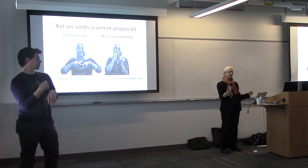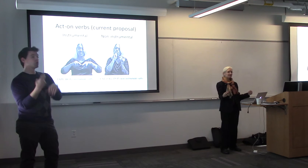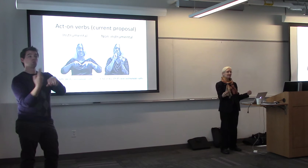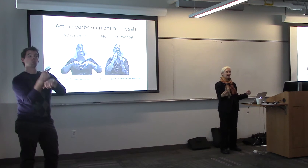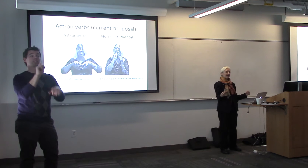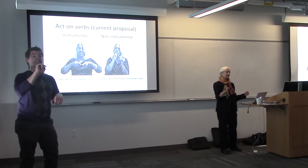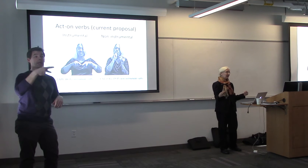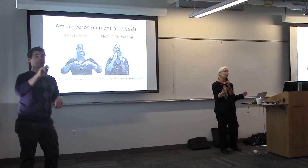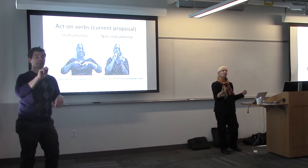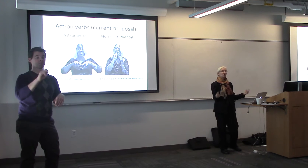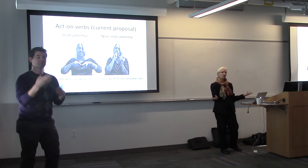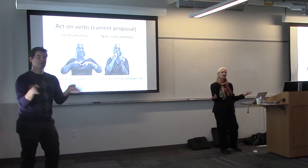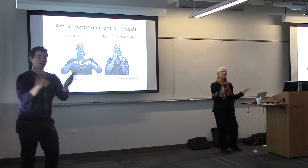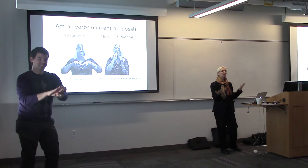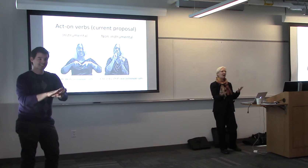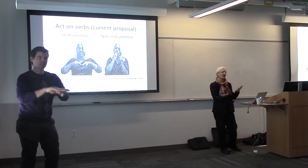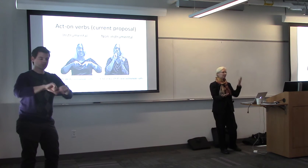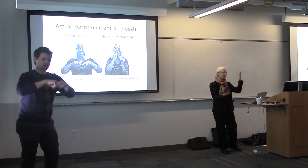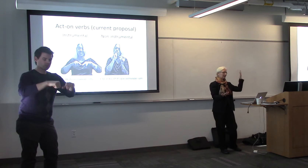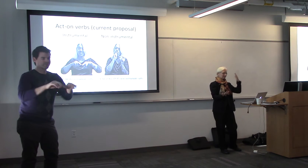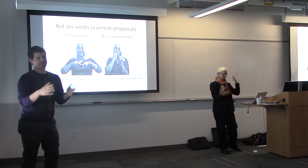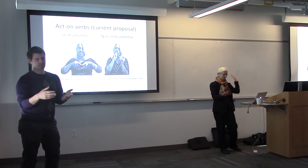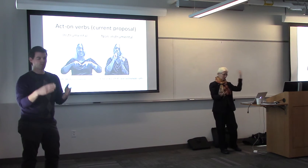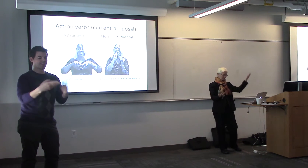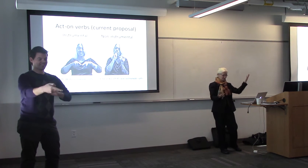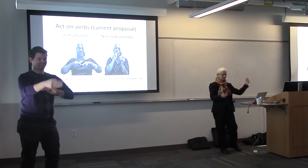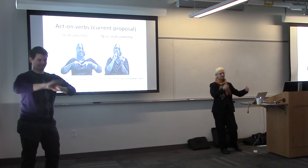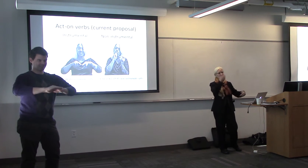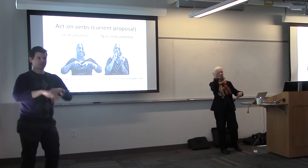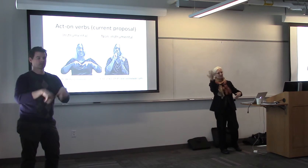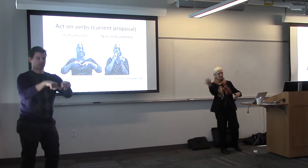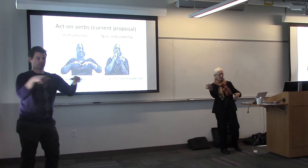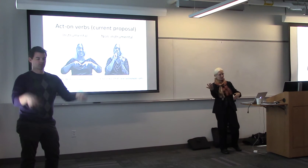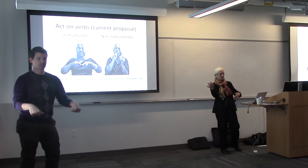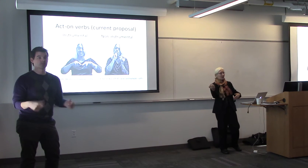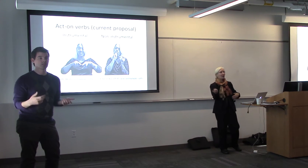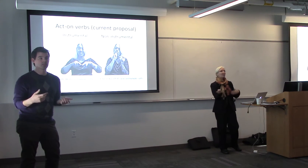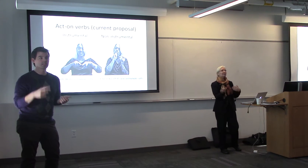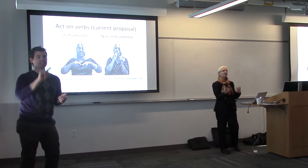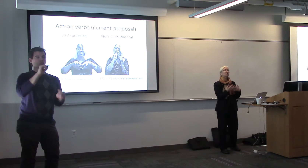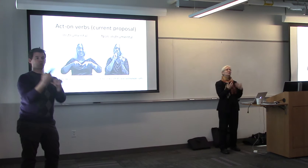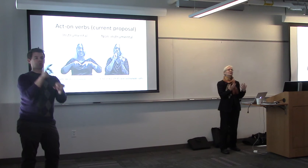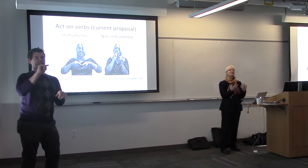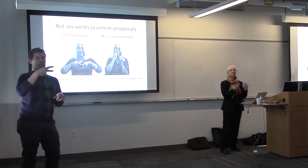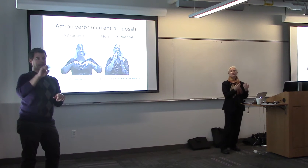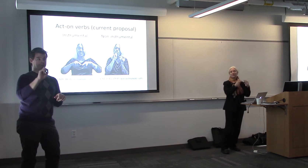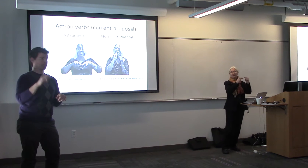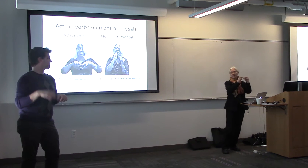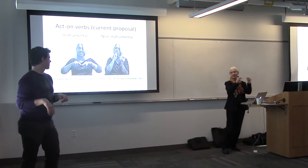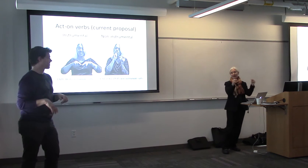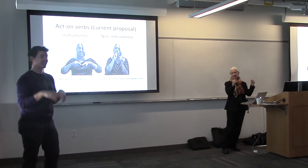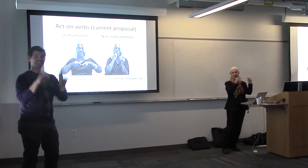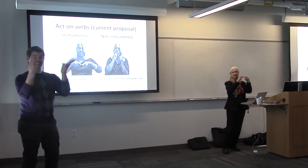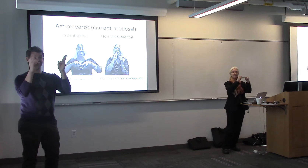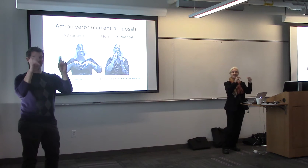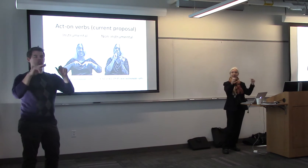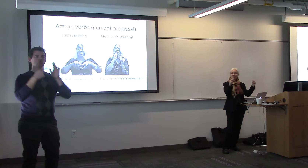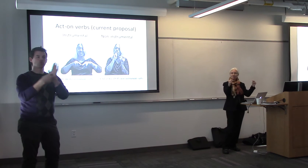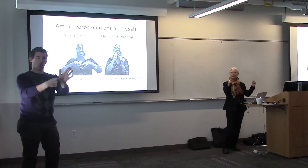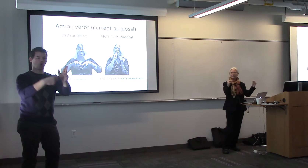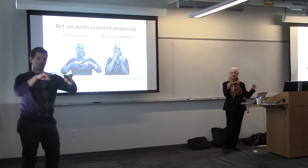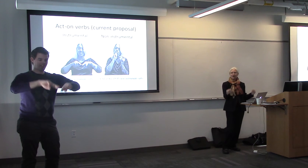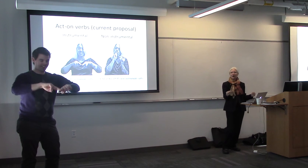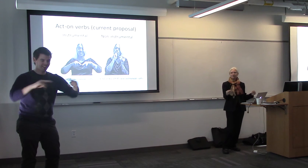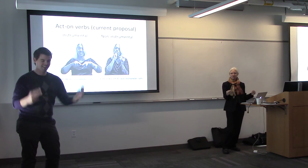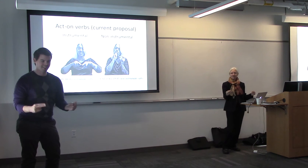And you can see that, yes, you're closing the box, person closing box, but you're doing it vis-a-vis the tape, and the